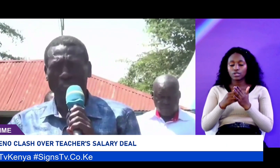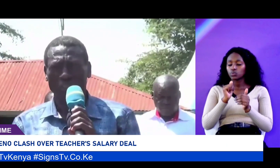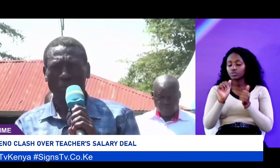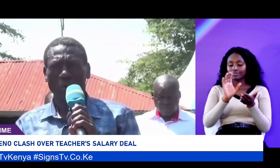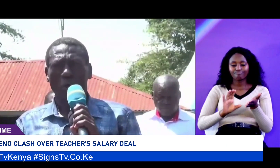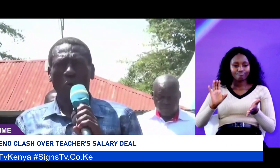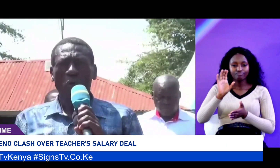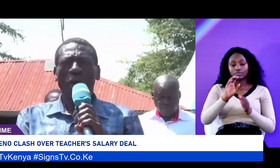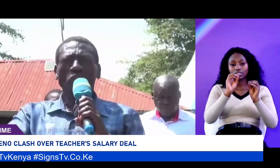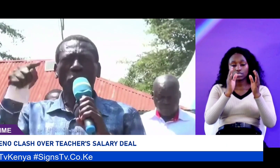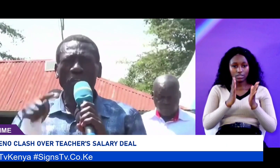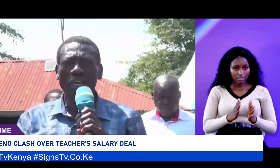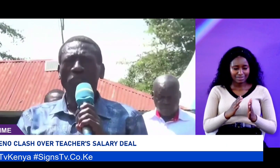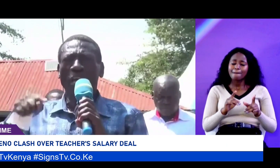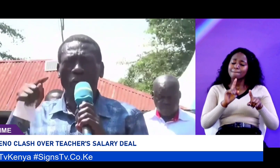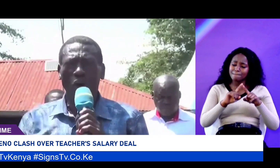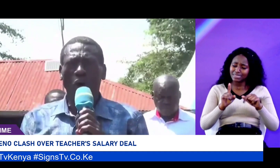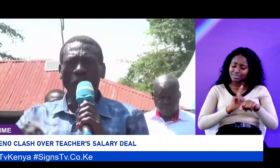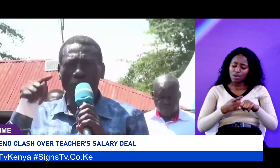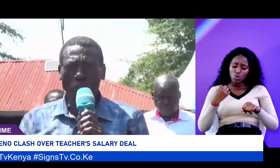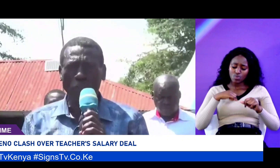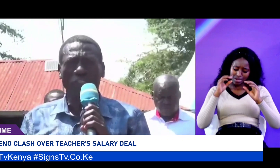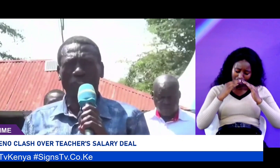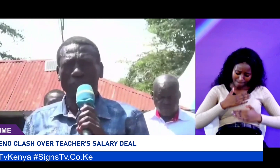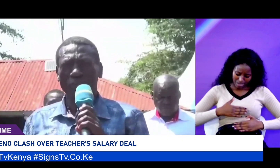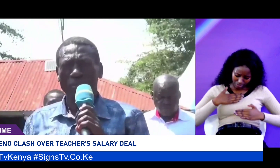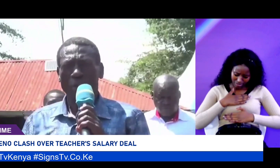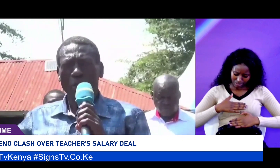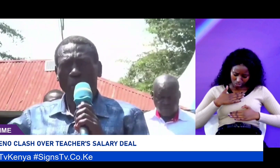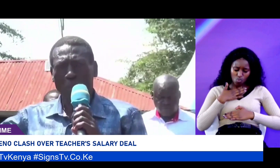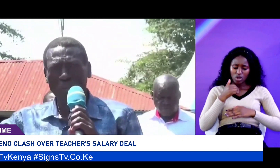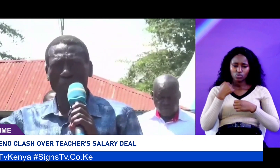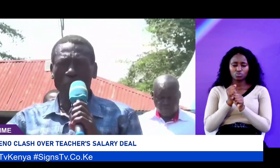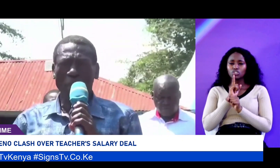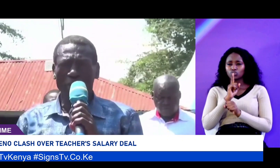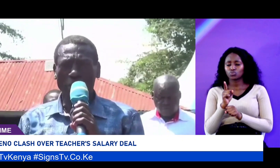appreciate, we want to behave like Oliver Twist, pick from the right